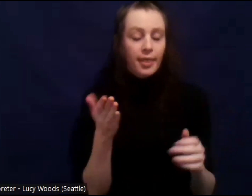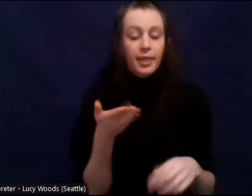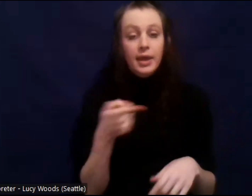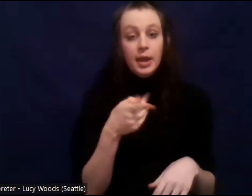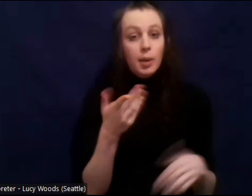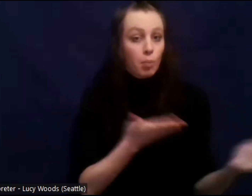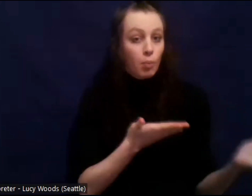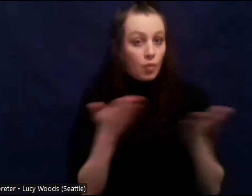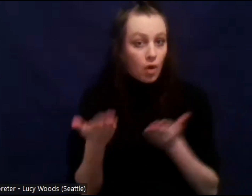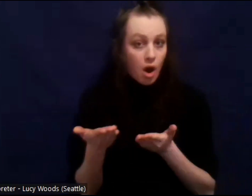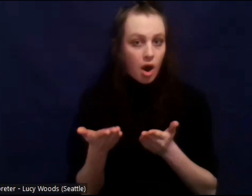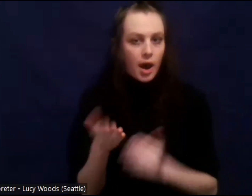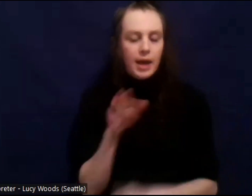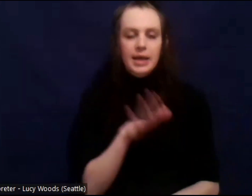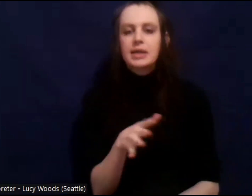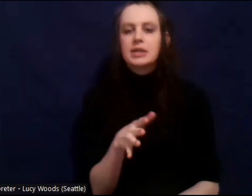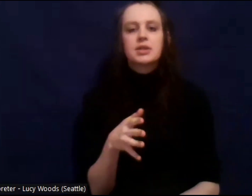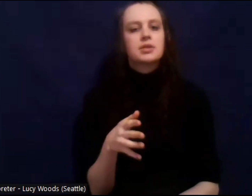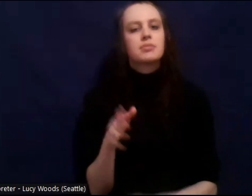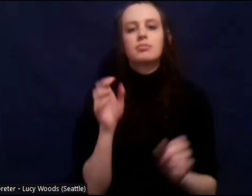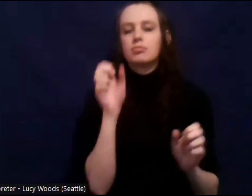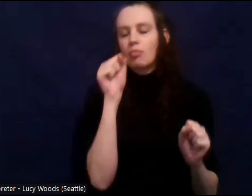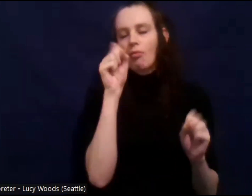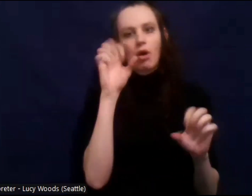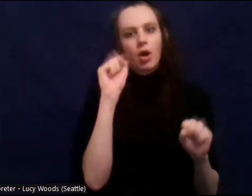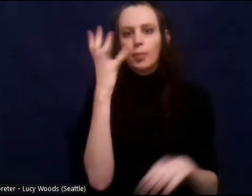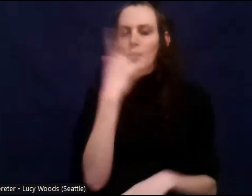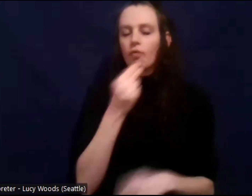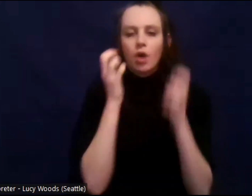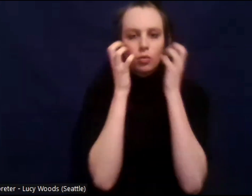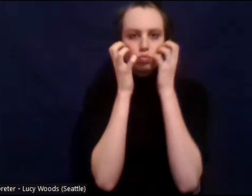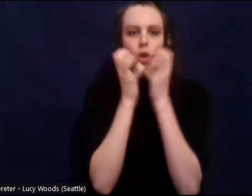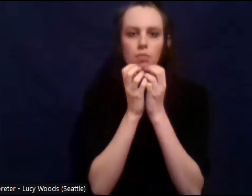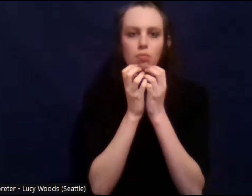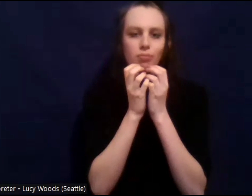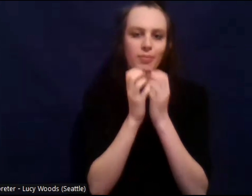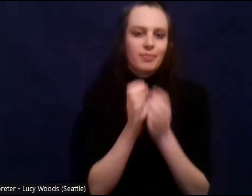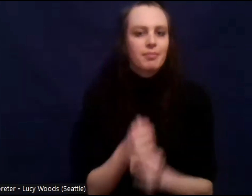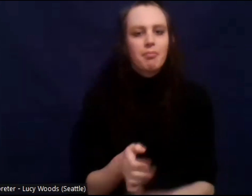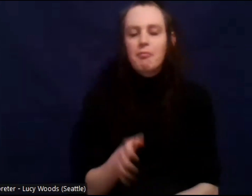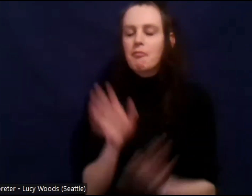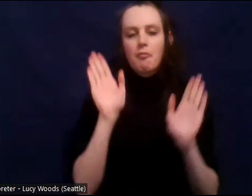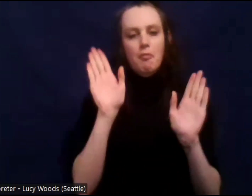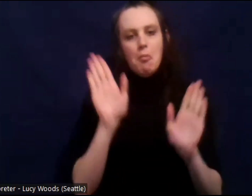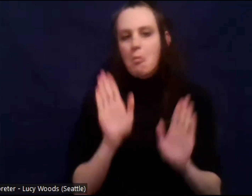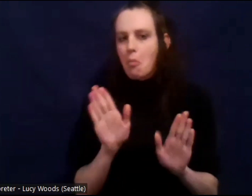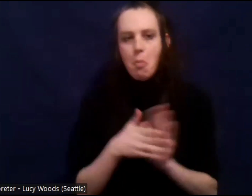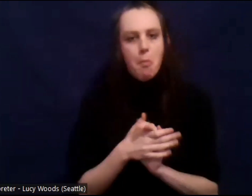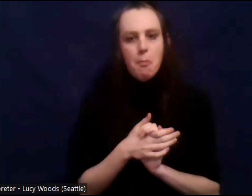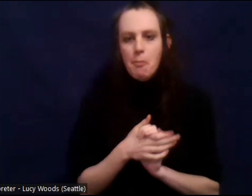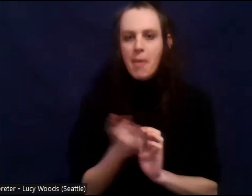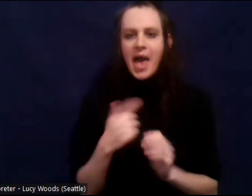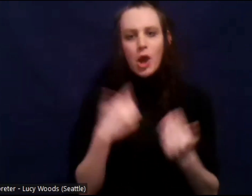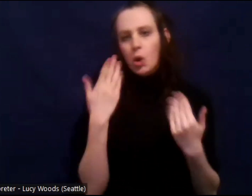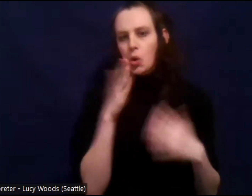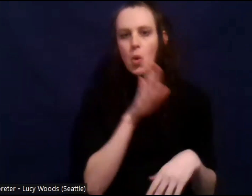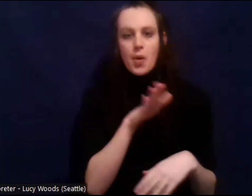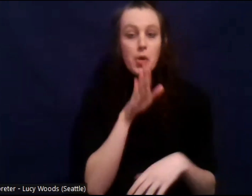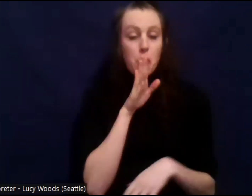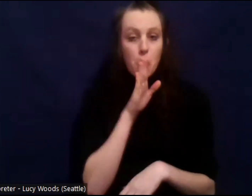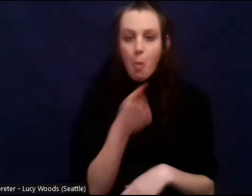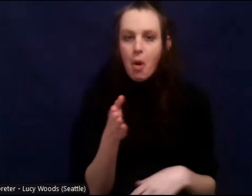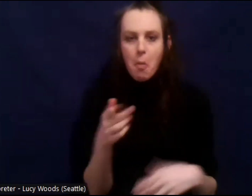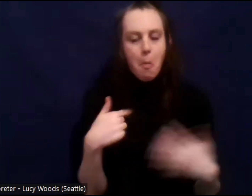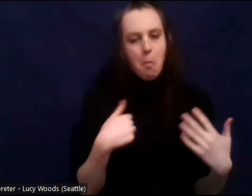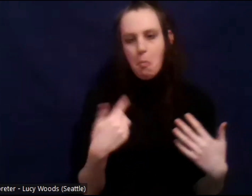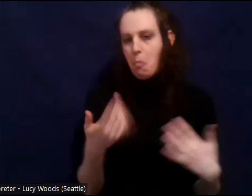his amazing beard. His beard is just really amazing. And I really don't know his sobriety at all, but that beard